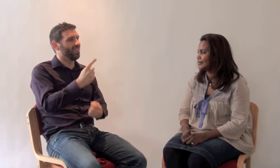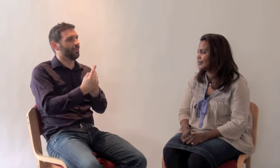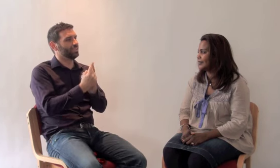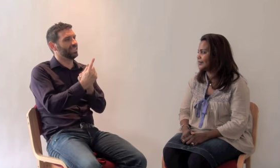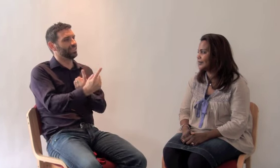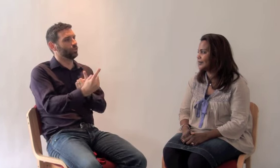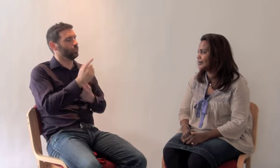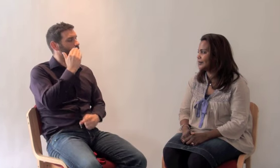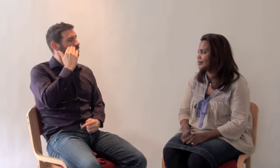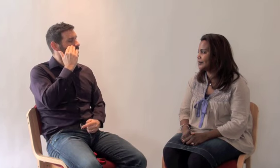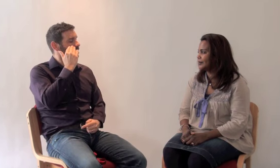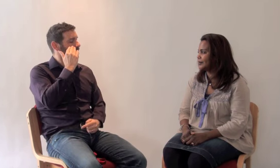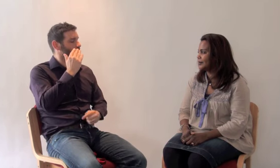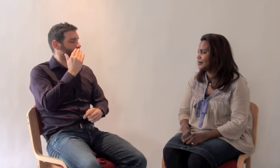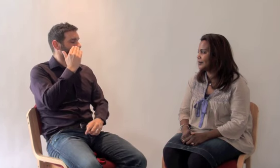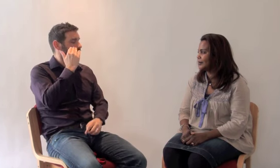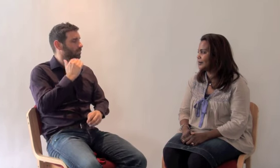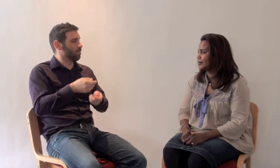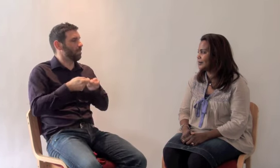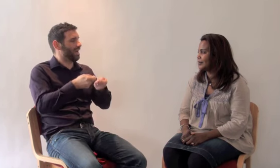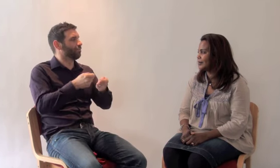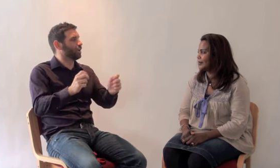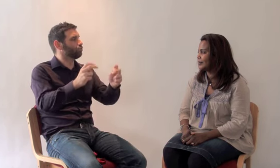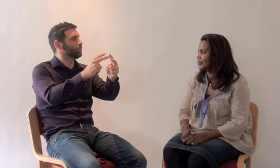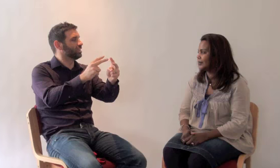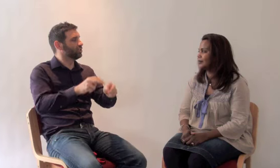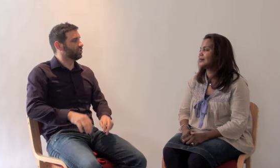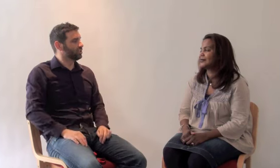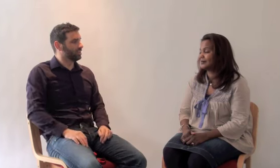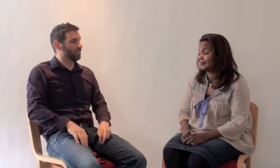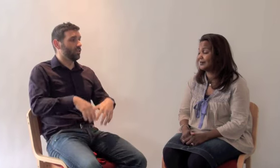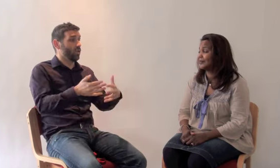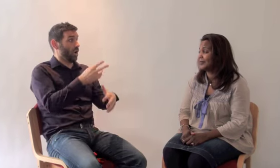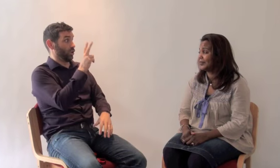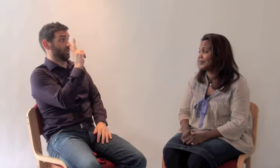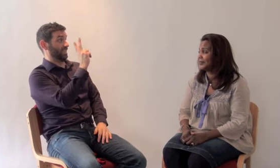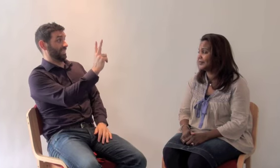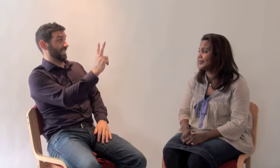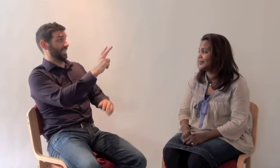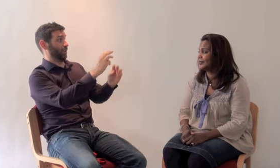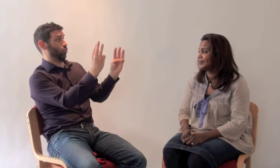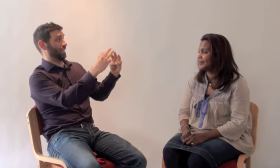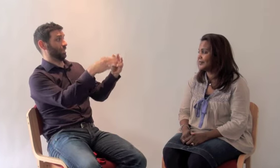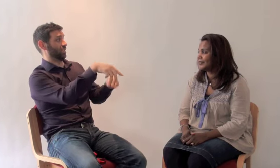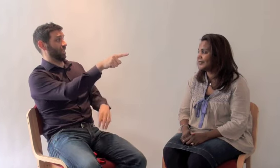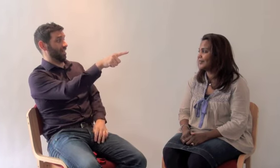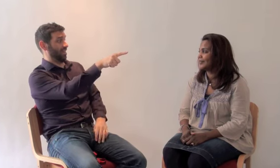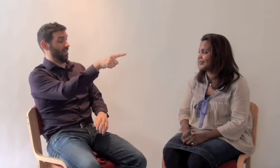good. That helped. That was quite close to Blackfriars Bridge. Uh-huh. And I could